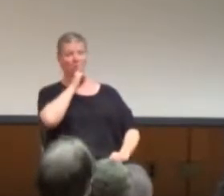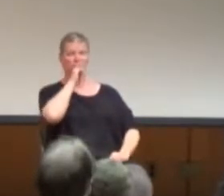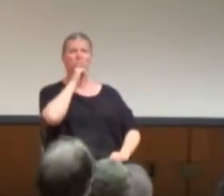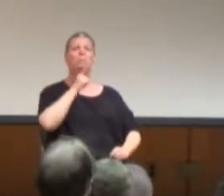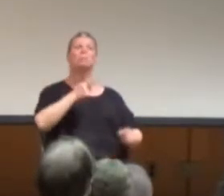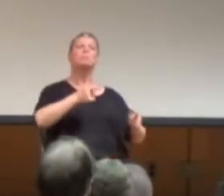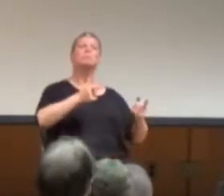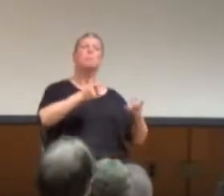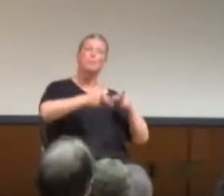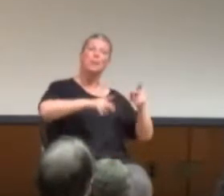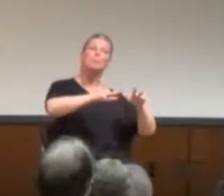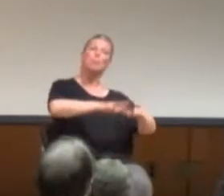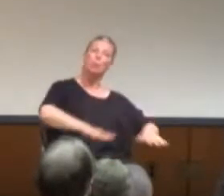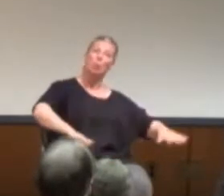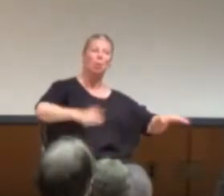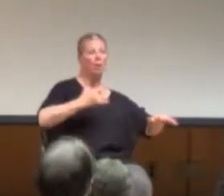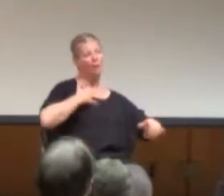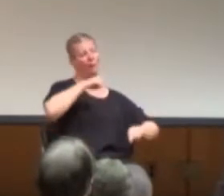You know, I don't know if you wanted to.